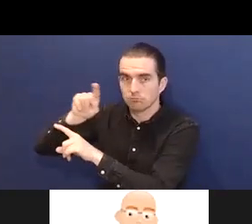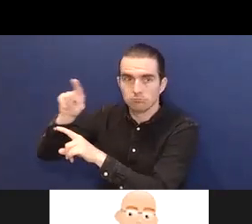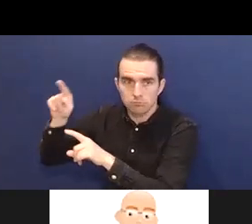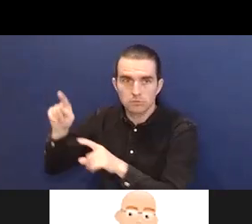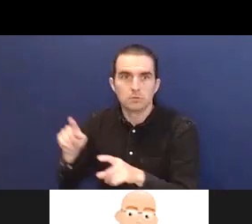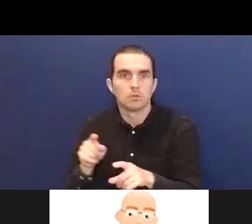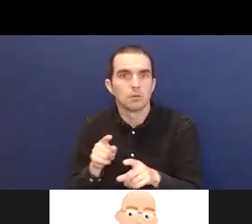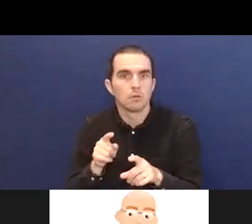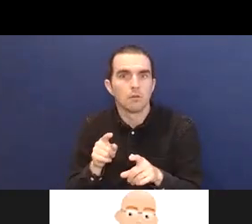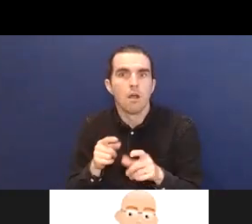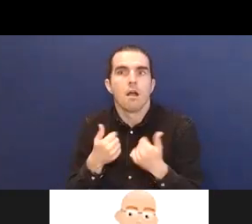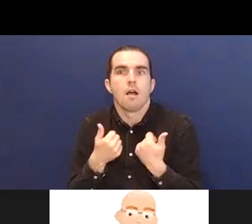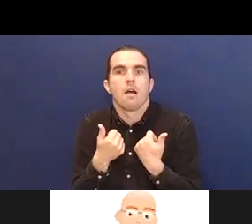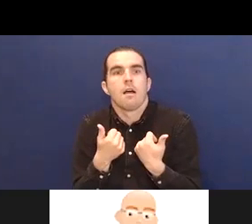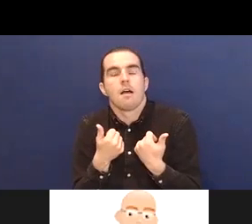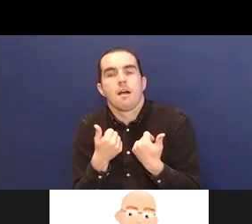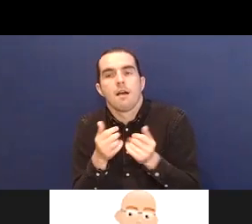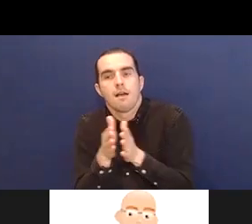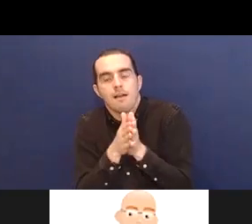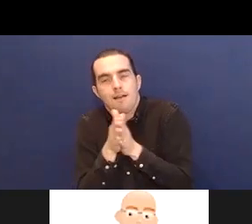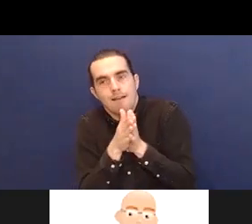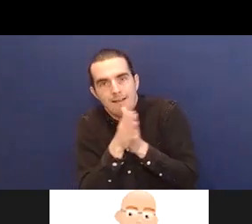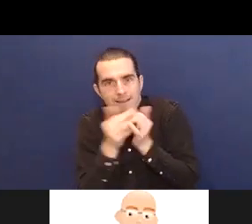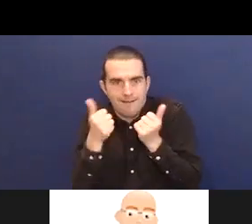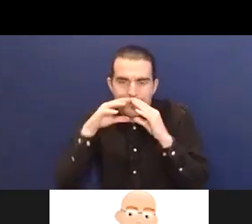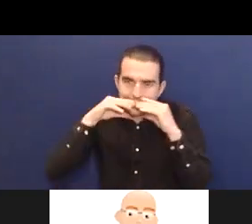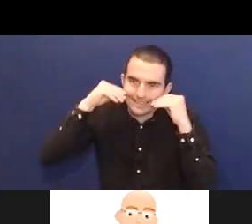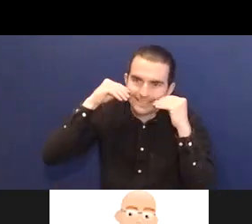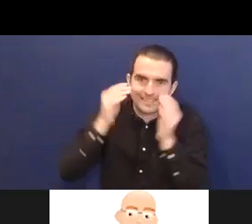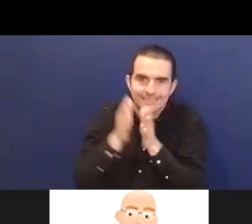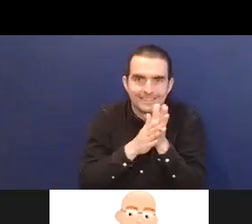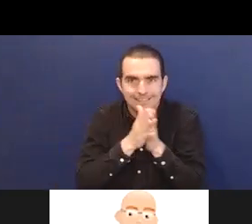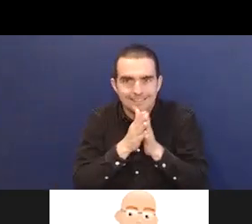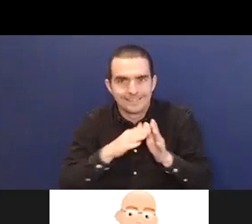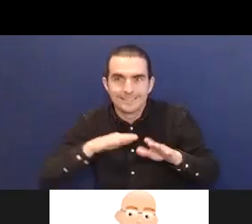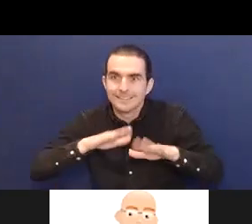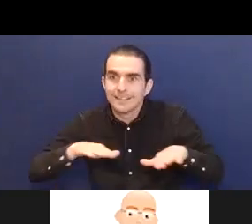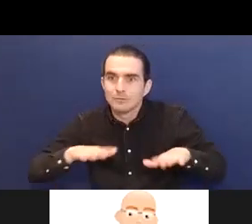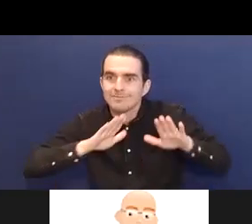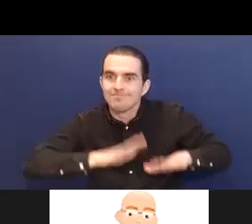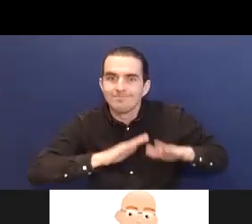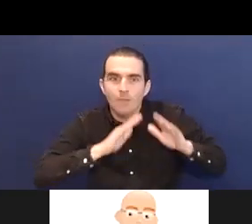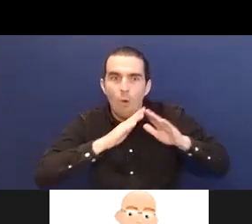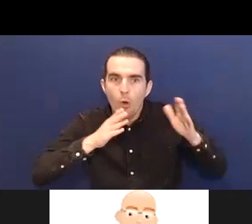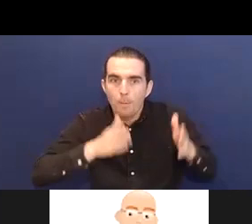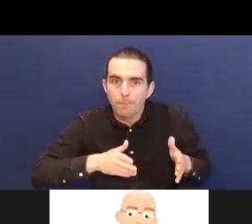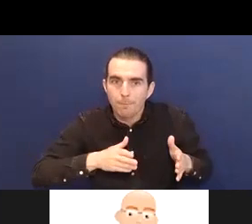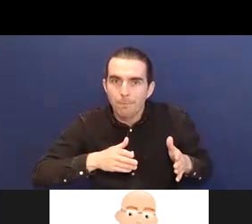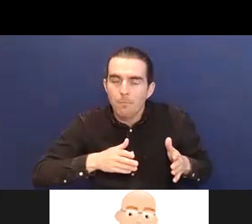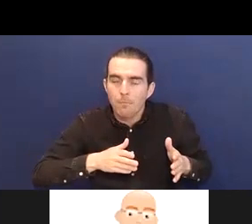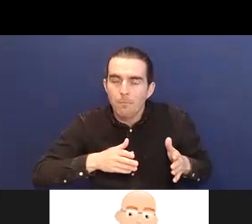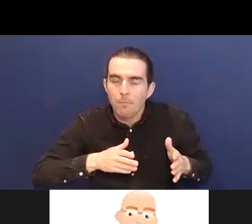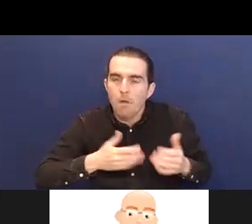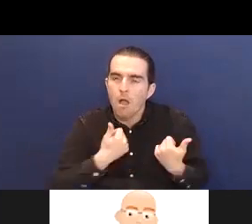home, because they feel like that there may be safer environments for those children at home, because they are less likely to come across kind